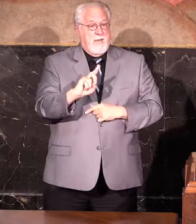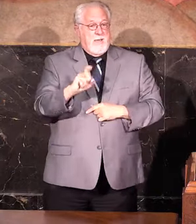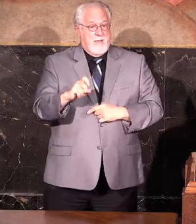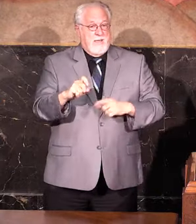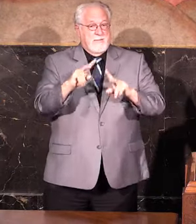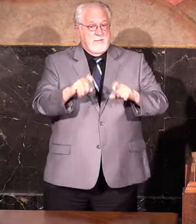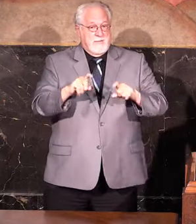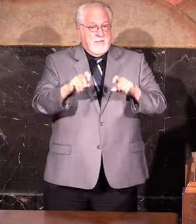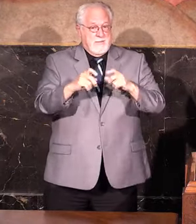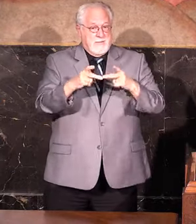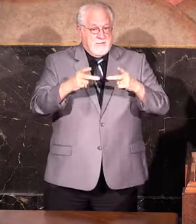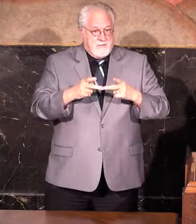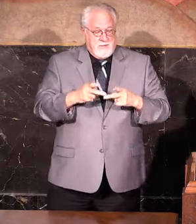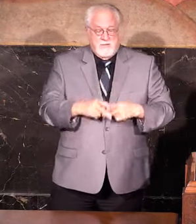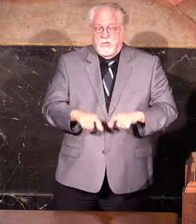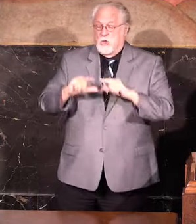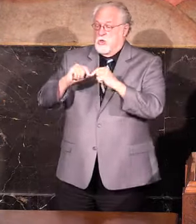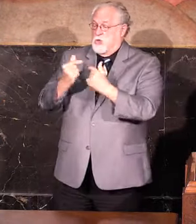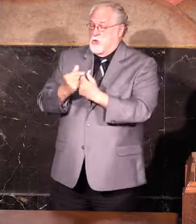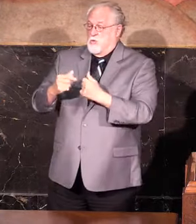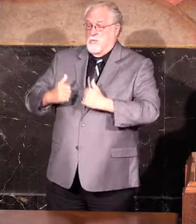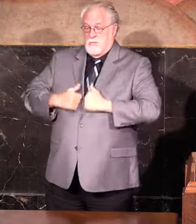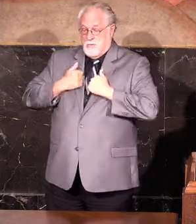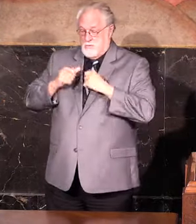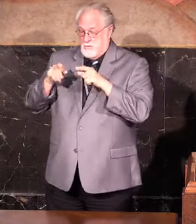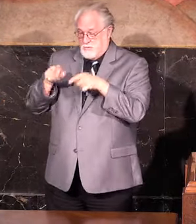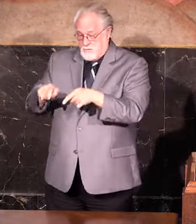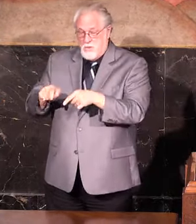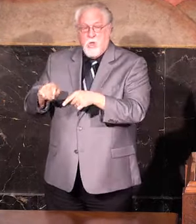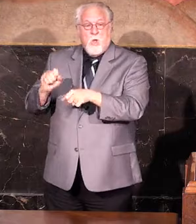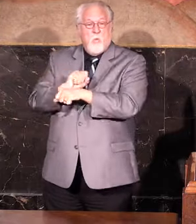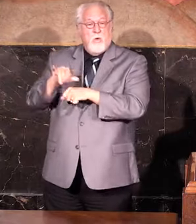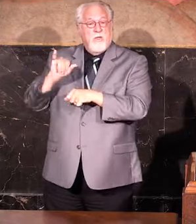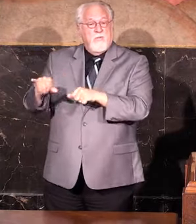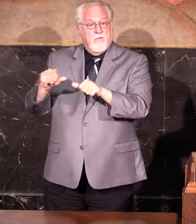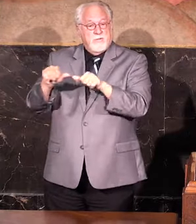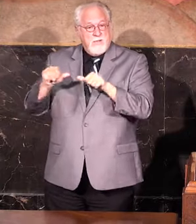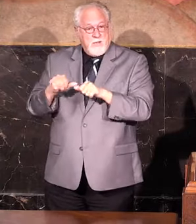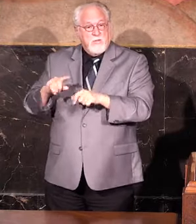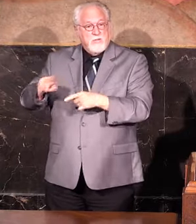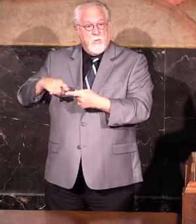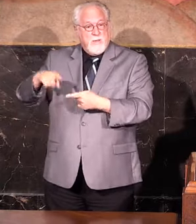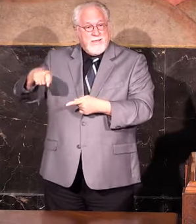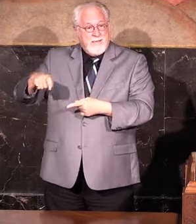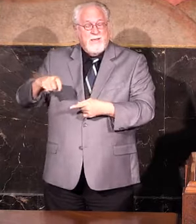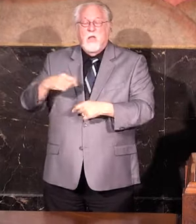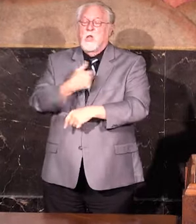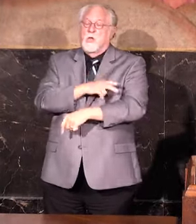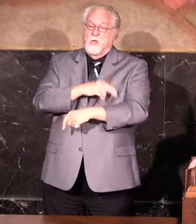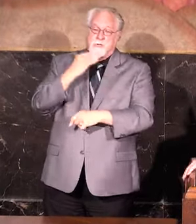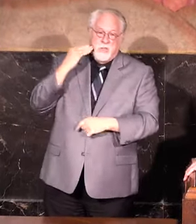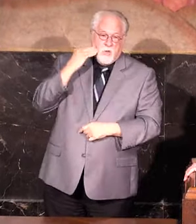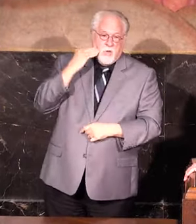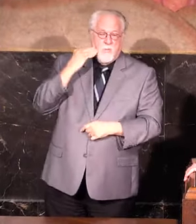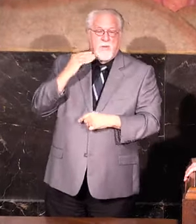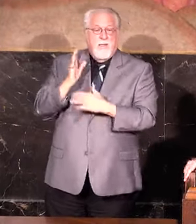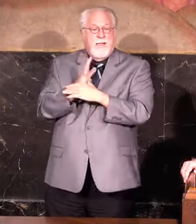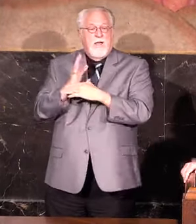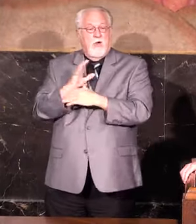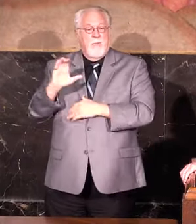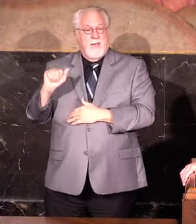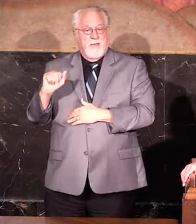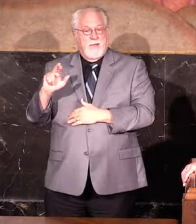sites. Congregate facility testing teams will work in those settings as needed, which include nursing homes, intermediate care